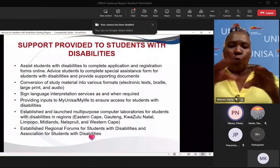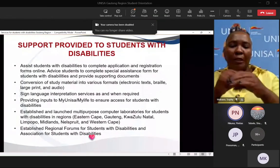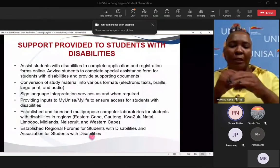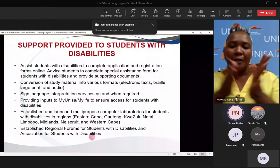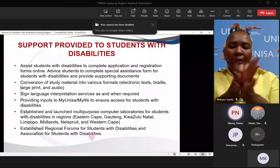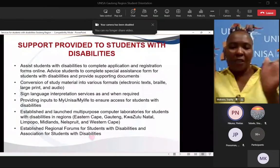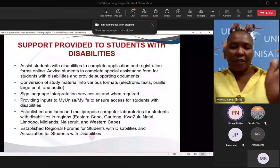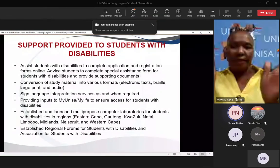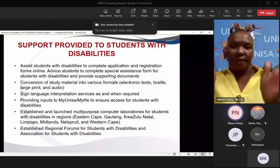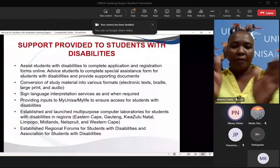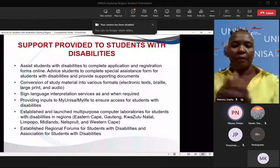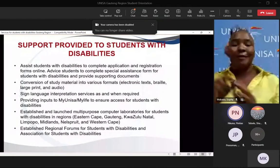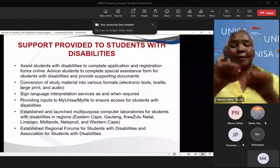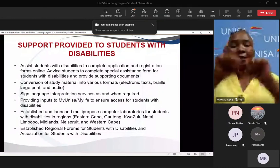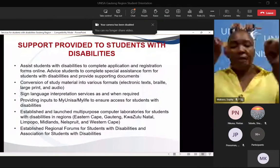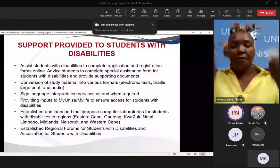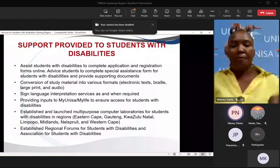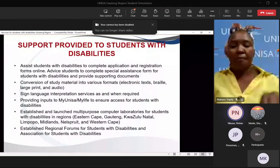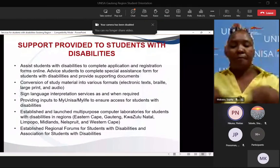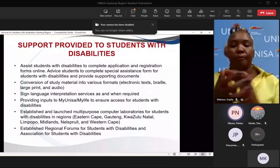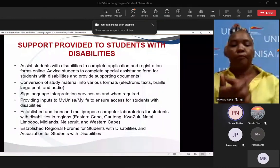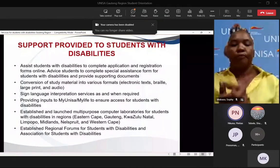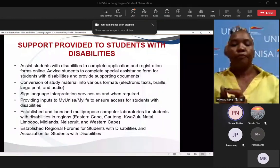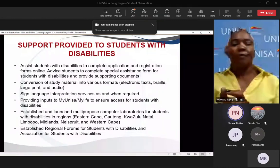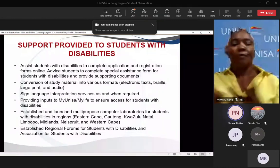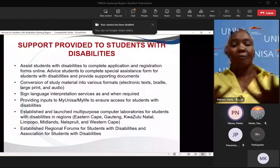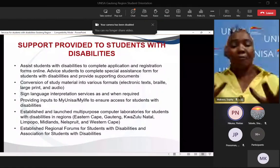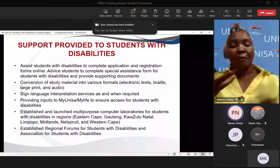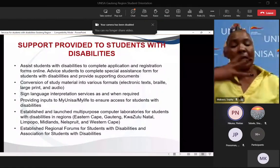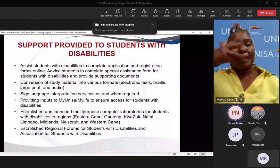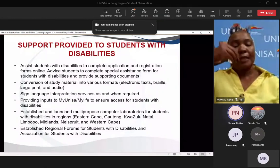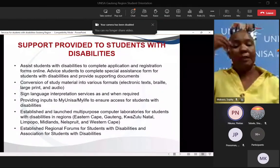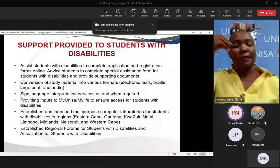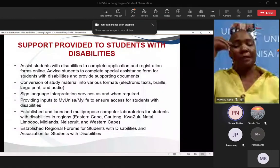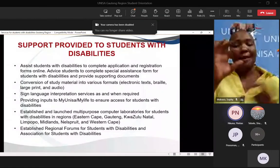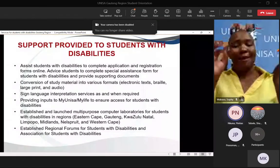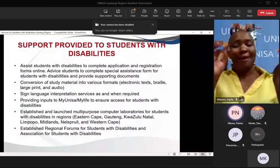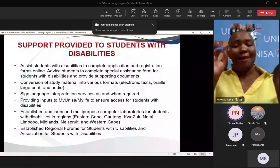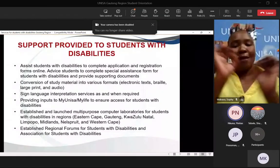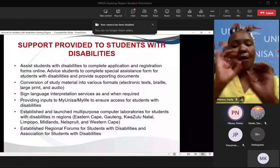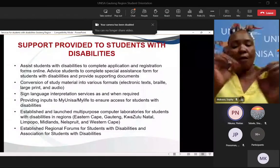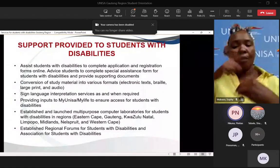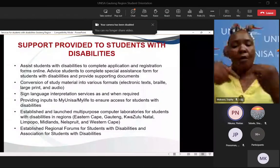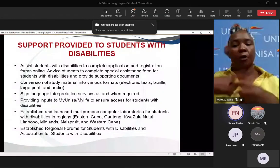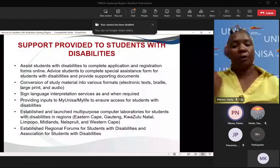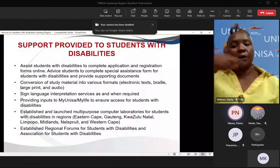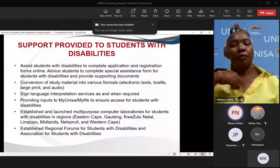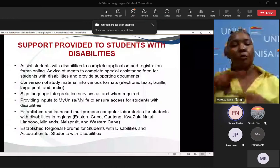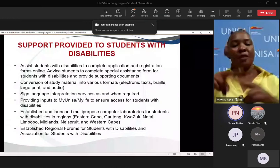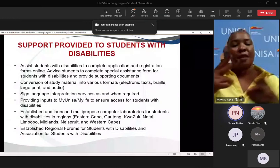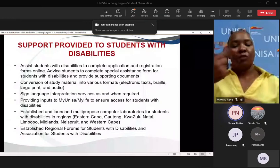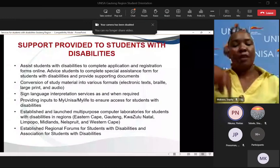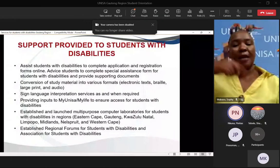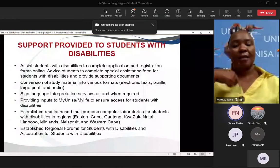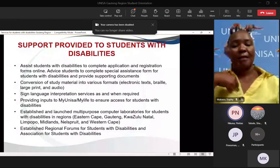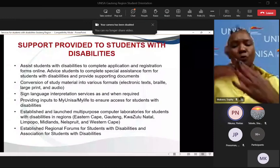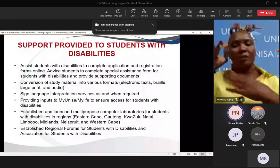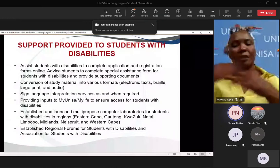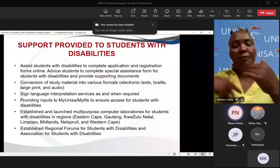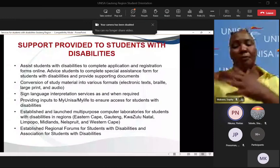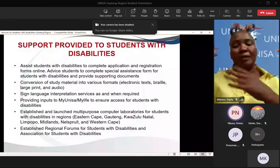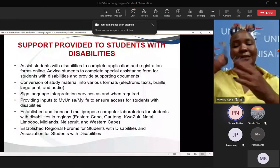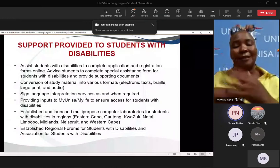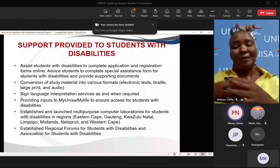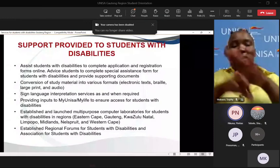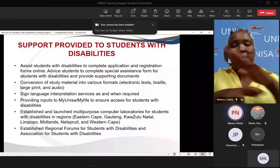diversity in the system in the spirit of nothing about us without us we established a